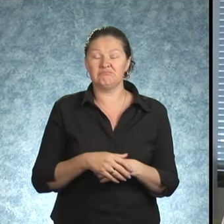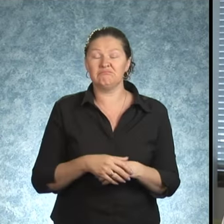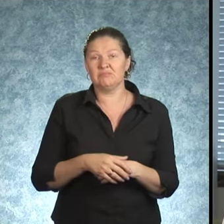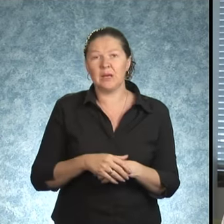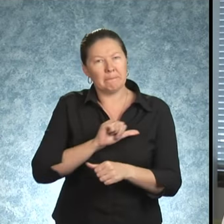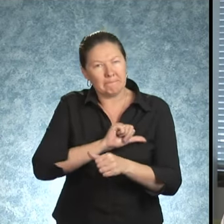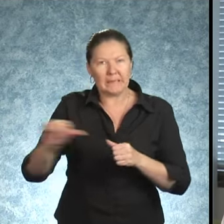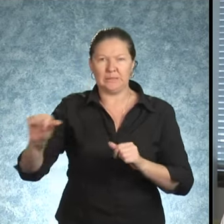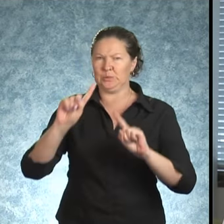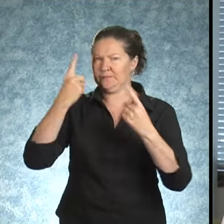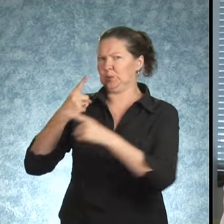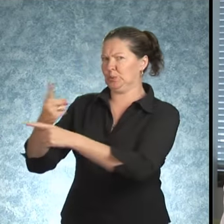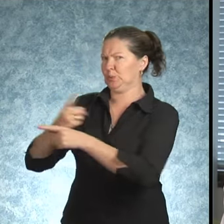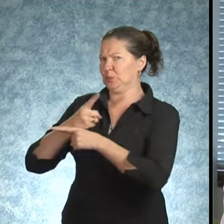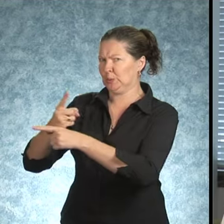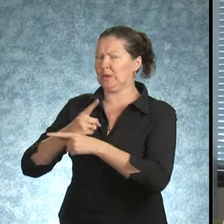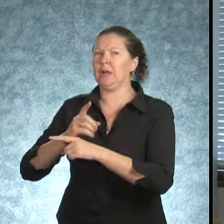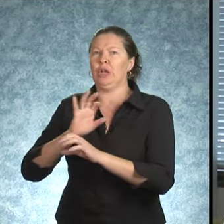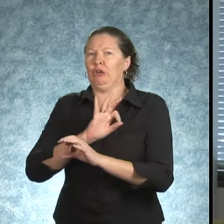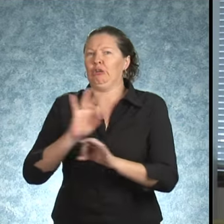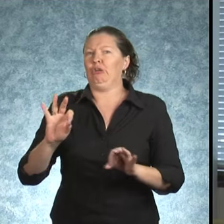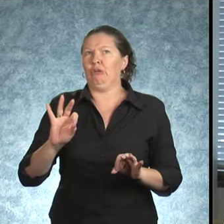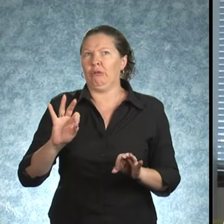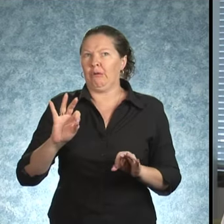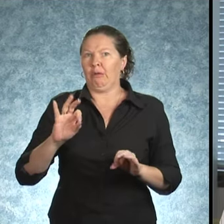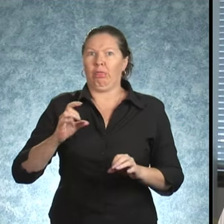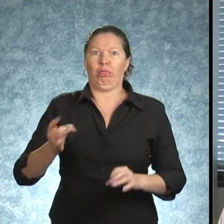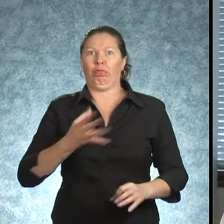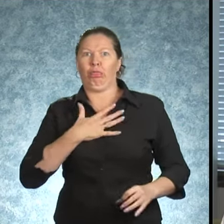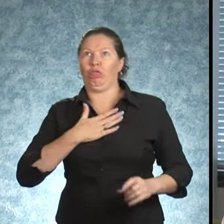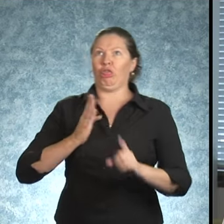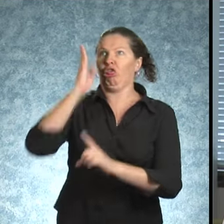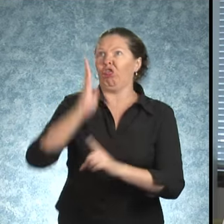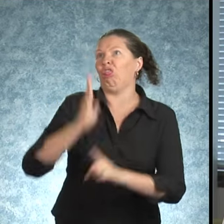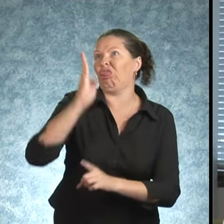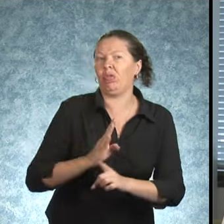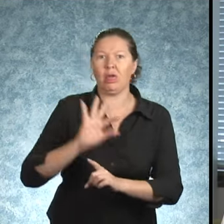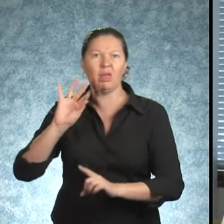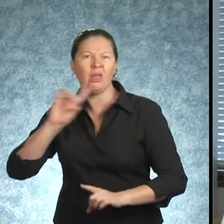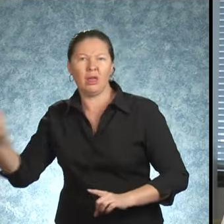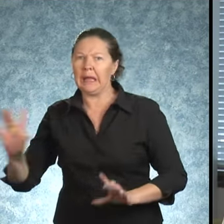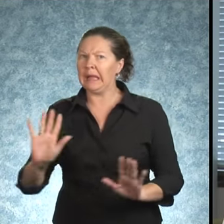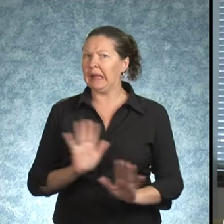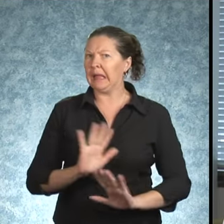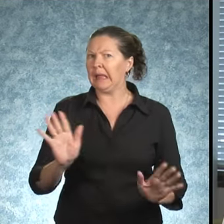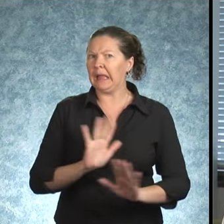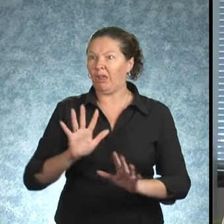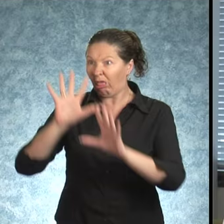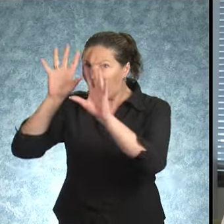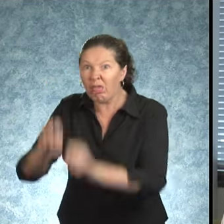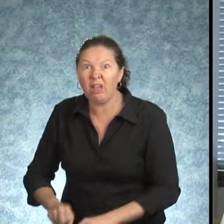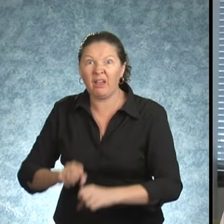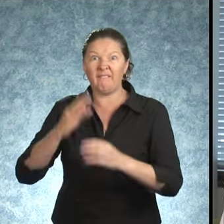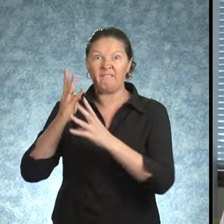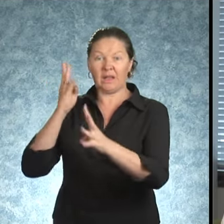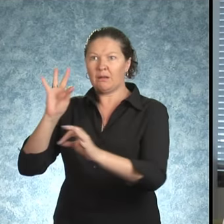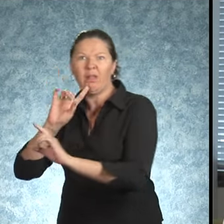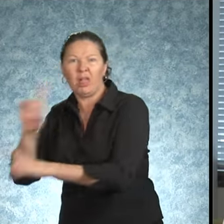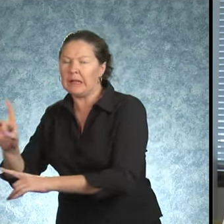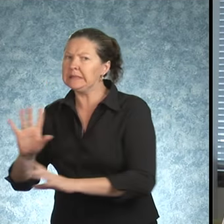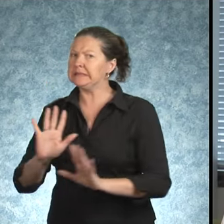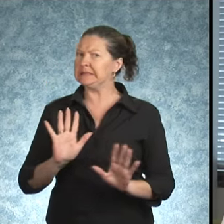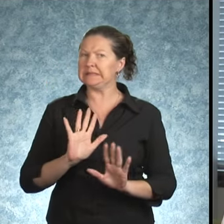great. But talking to them first, rather than hacking into their tree or pulling down the